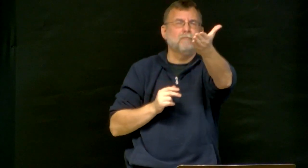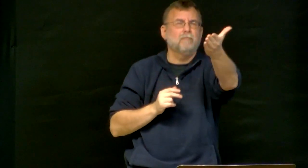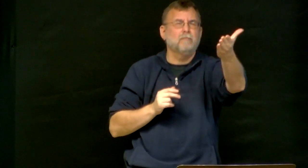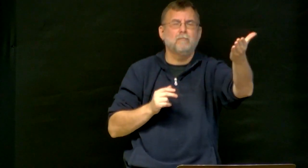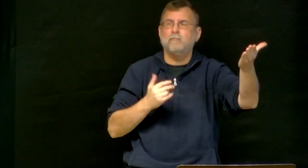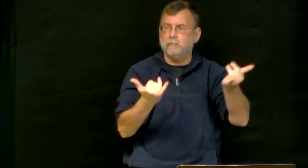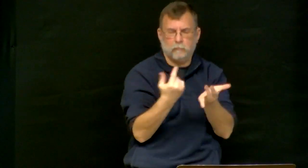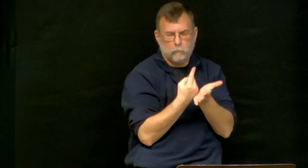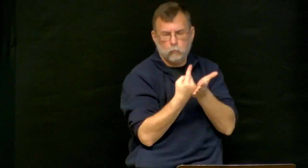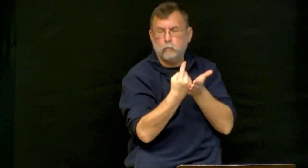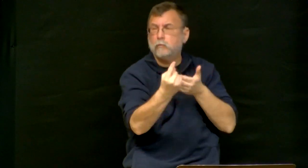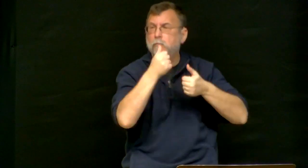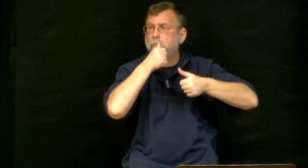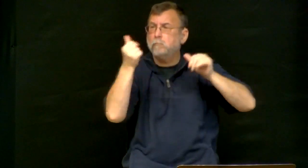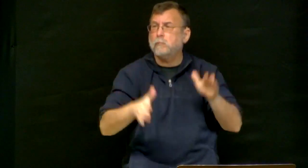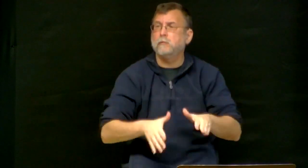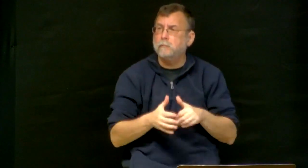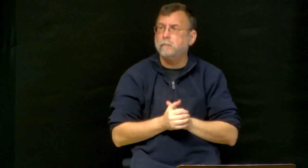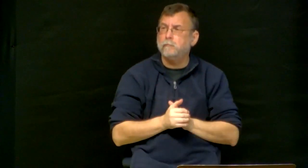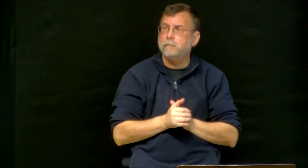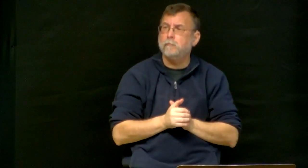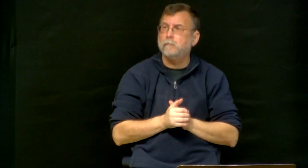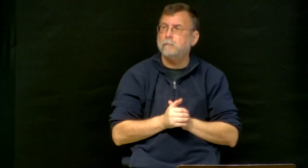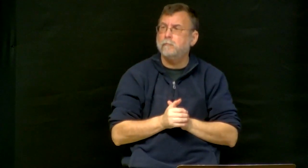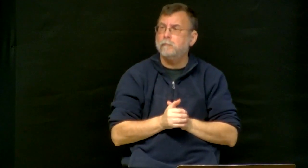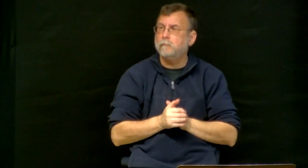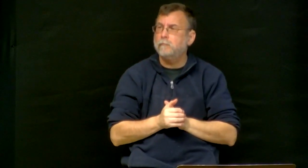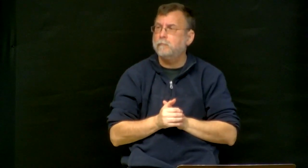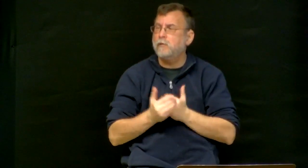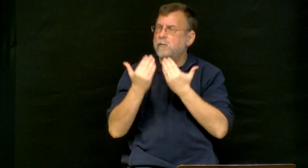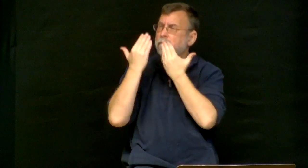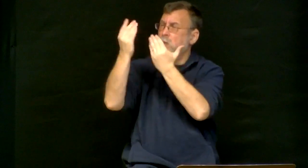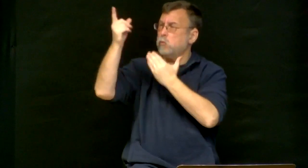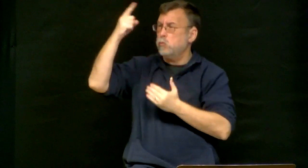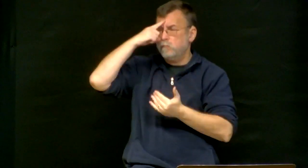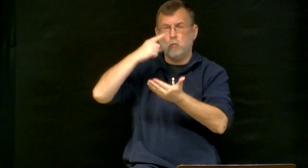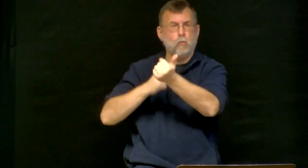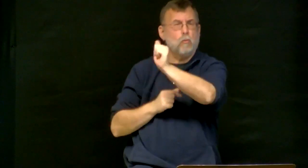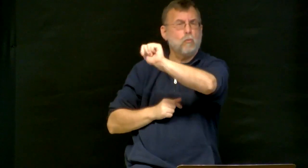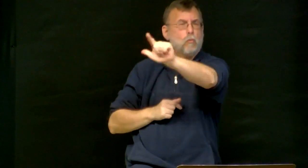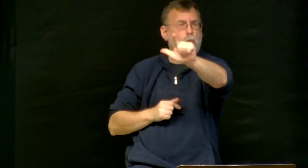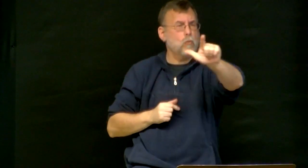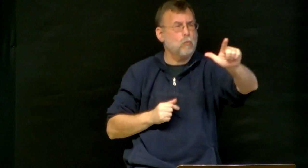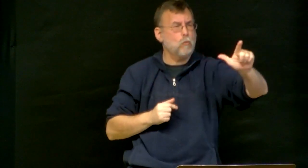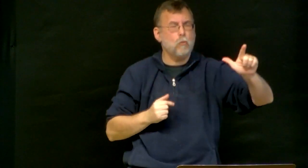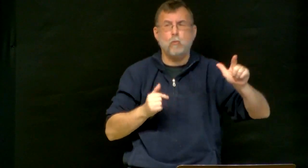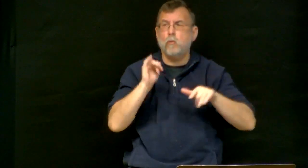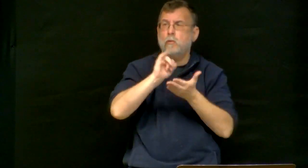Keep all of us here in our community for this week's blessings, and thank you for